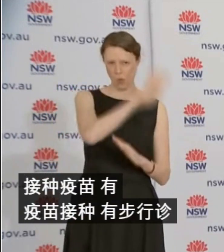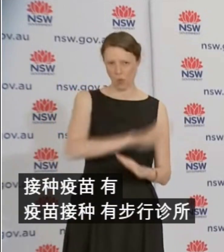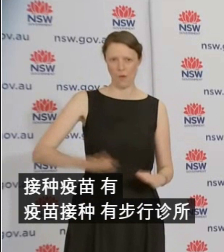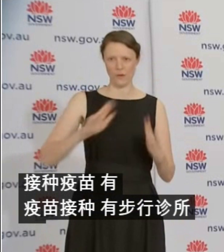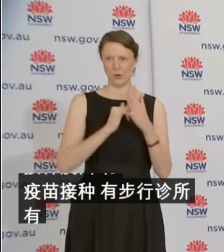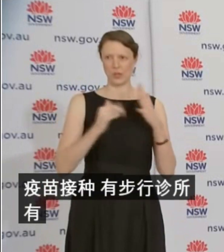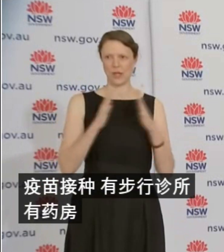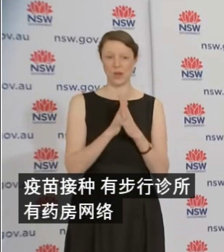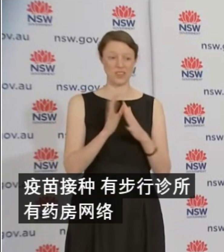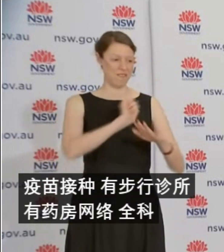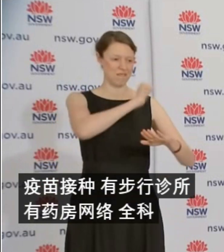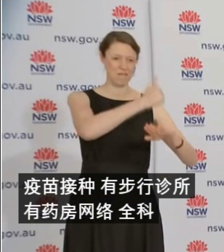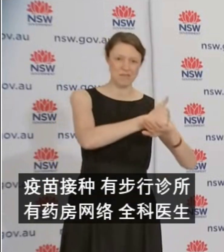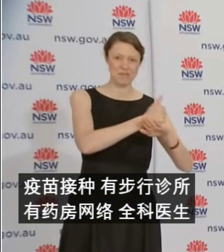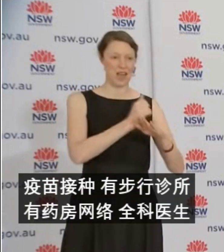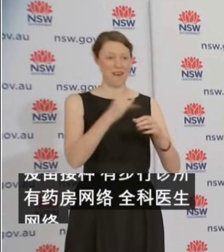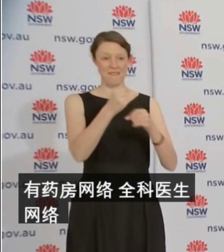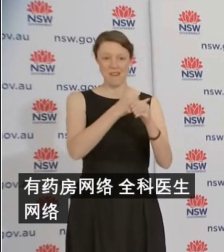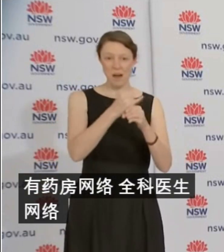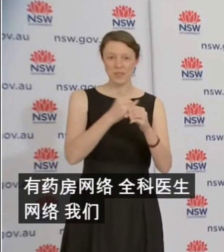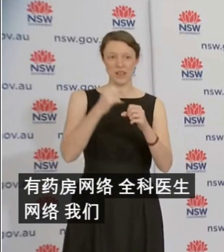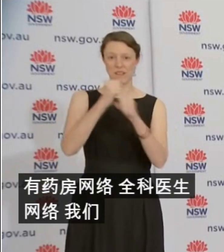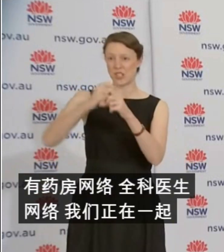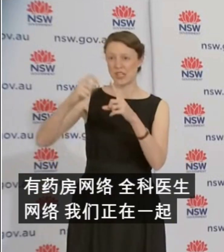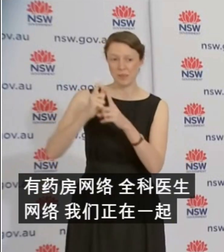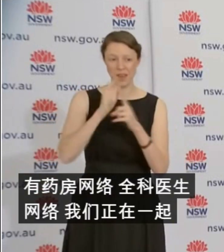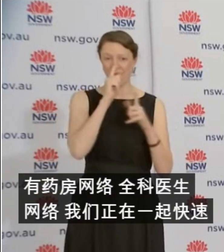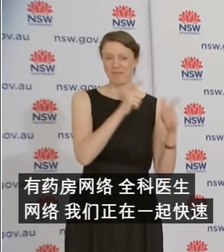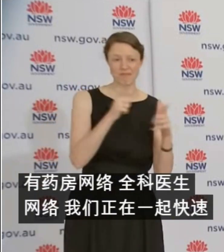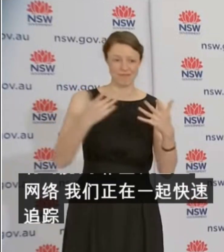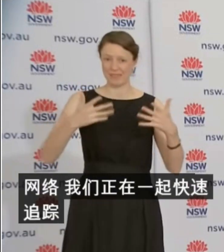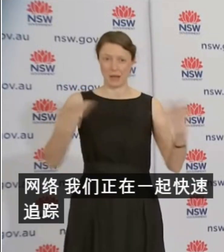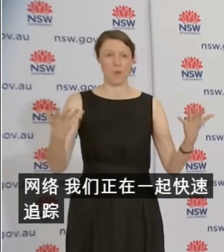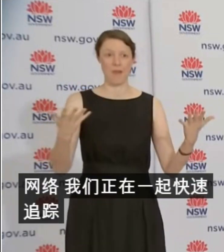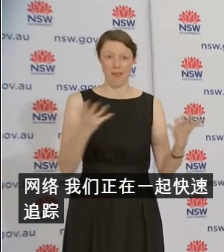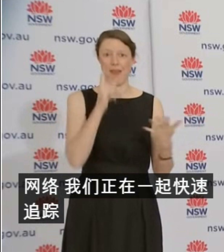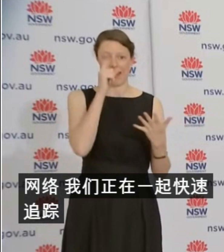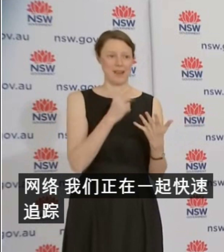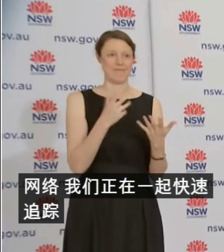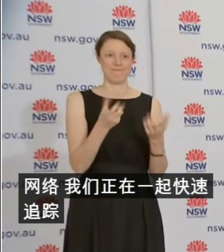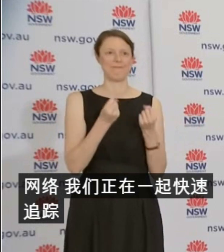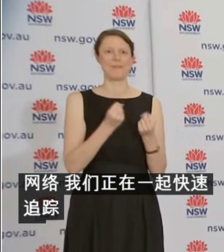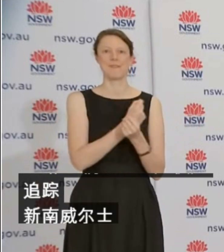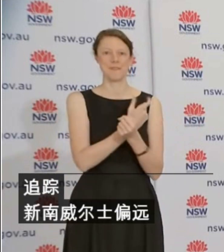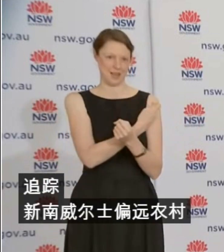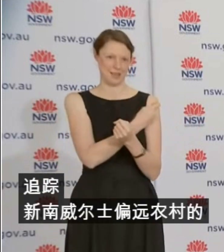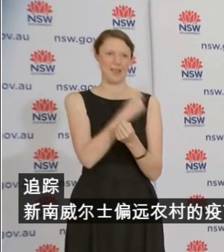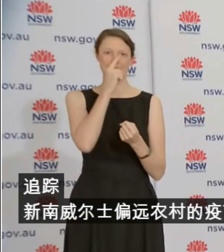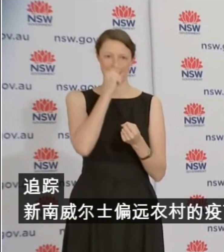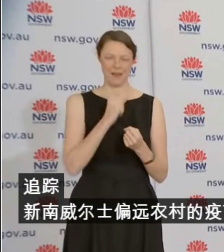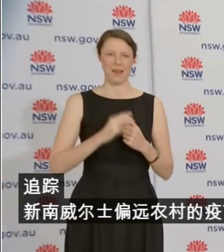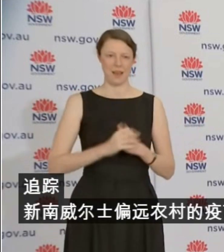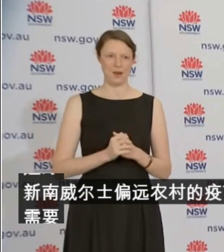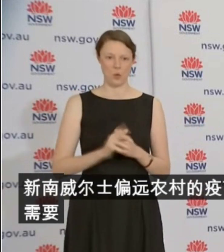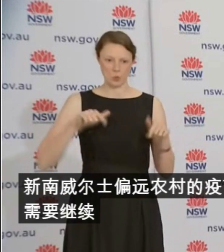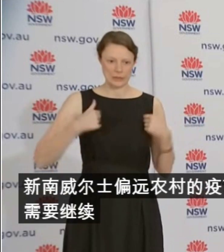there are walk-in clinics, there's the pharmacy network, the GP network, and together we are fast-tracking the opportunity for vaccination in regional rural New South